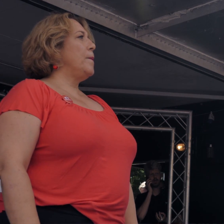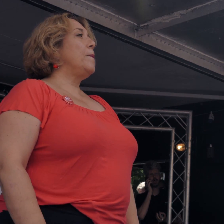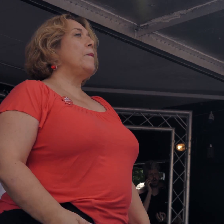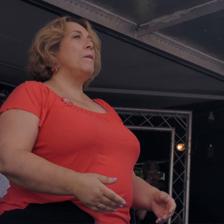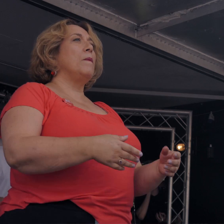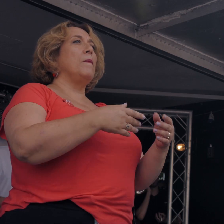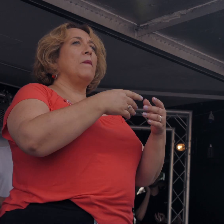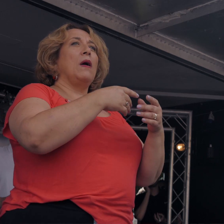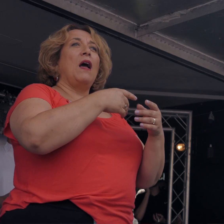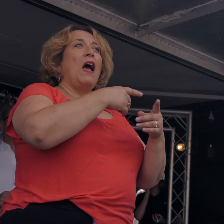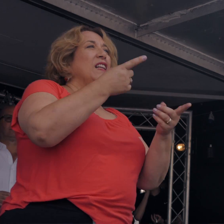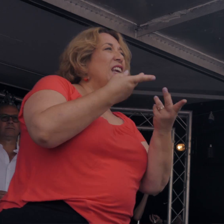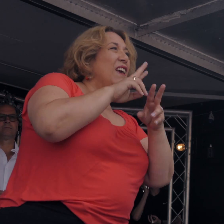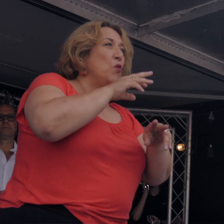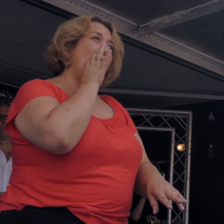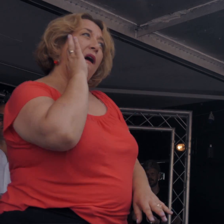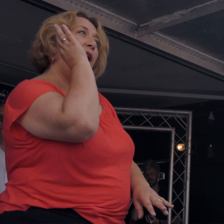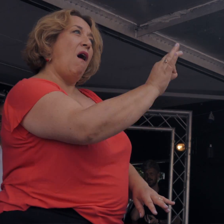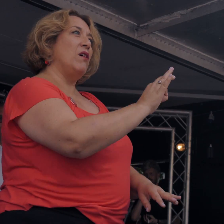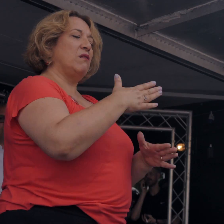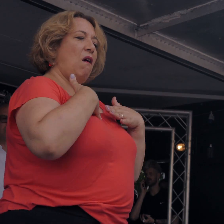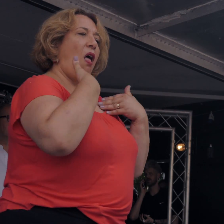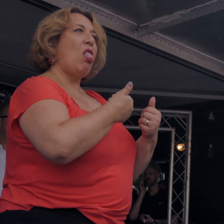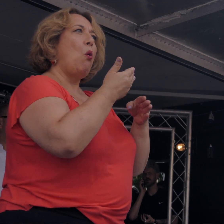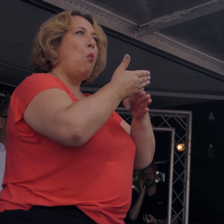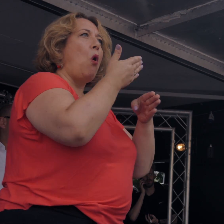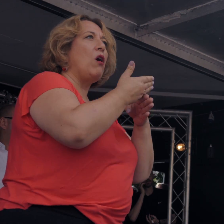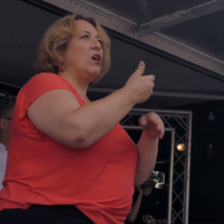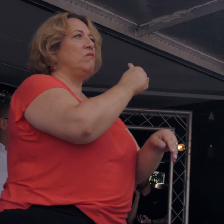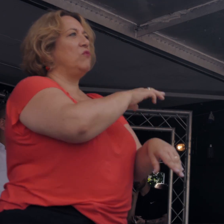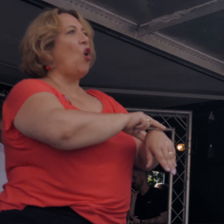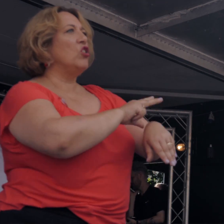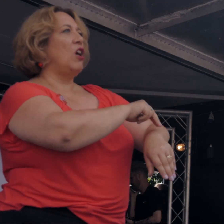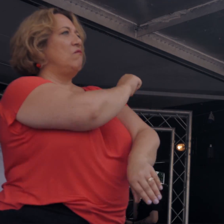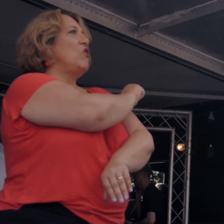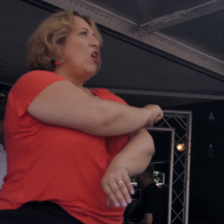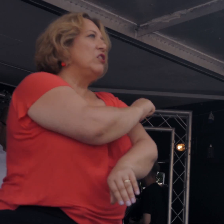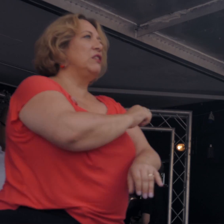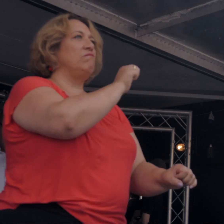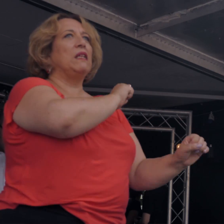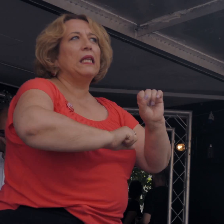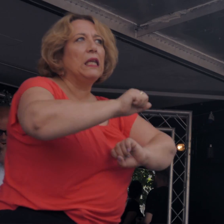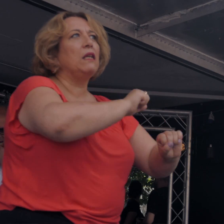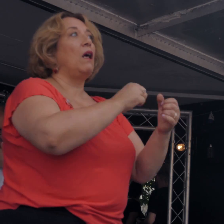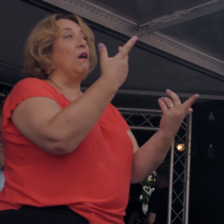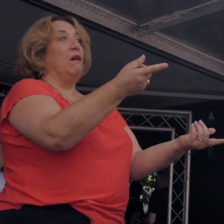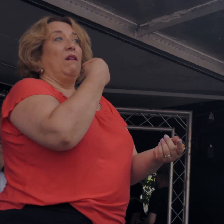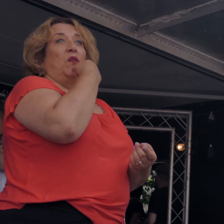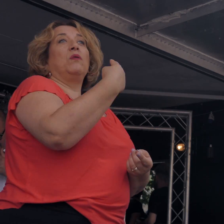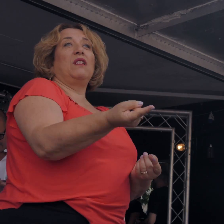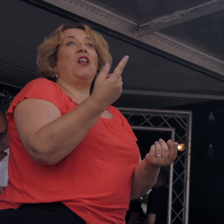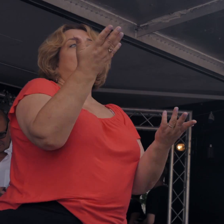And you talk to any health worker, doctors, nurses, ancillary workers, cleaners, and they'll tell you what it's like in